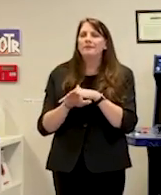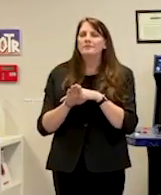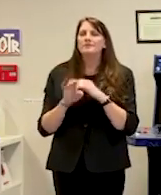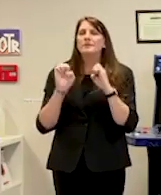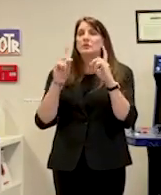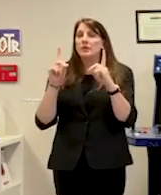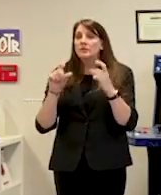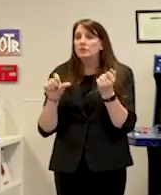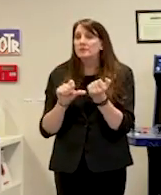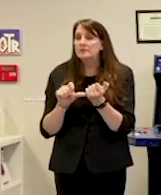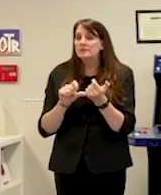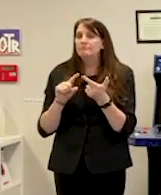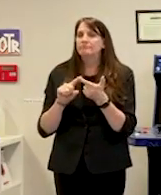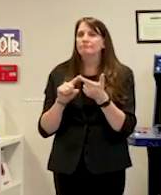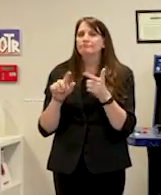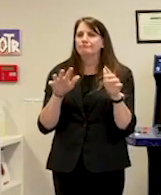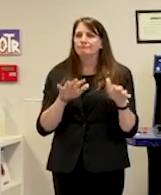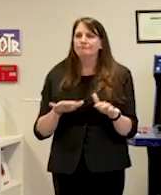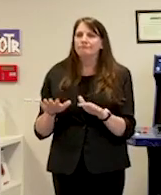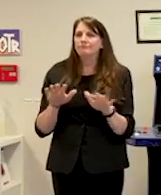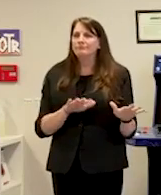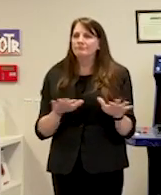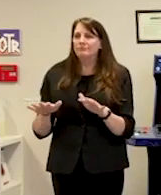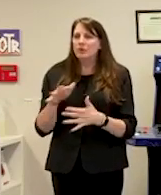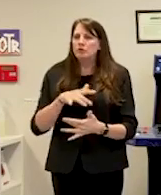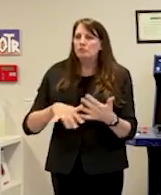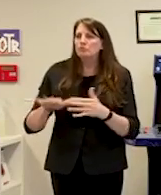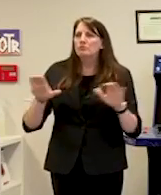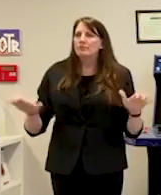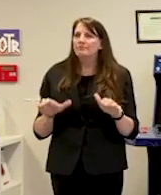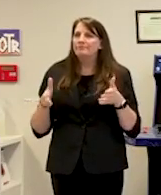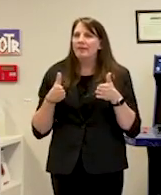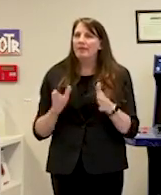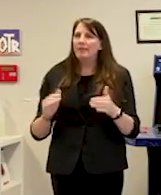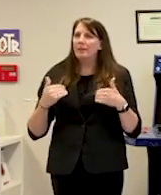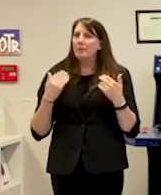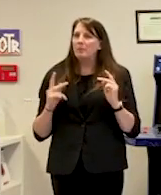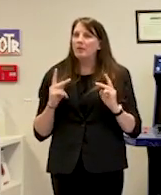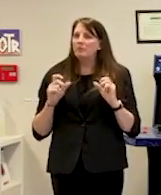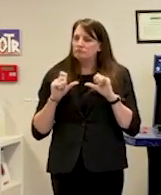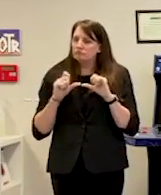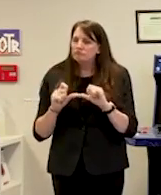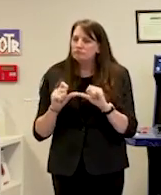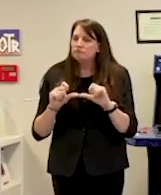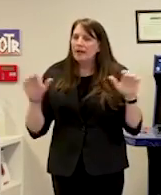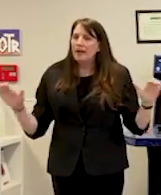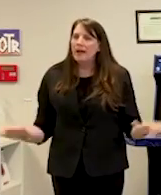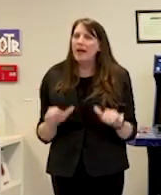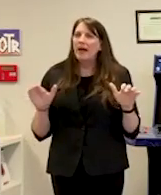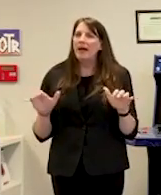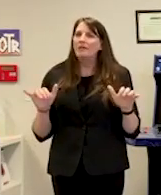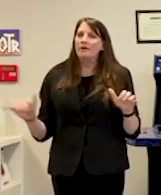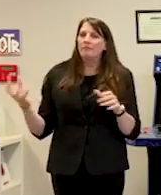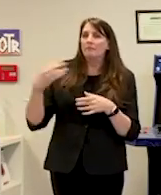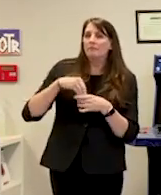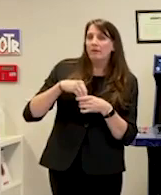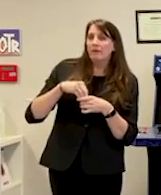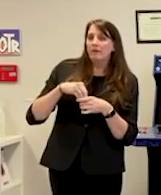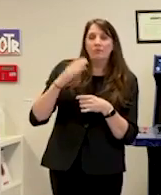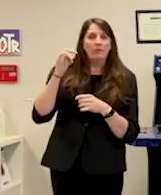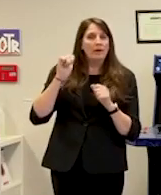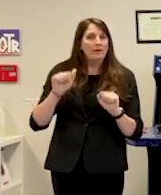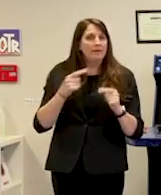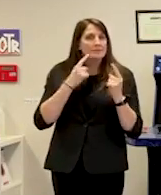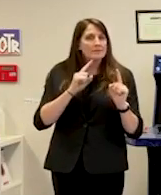recreation, and to social activities that allow our young people to stay active and engaged so they can be successful both